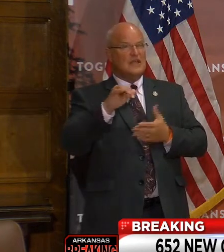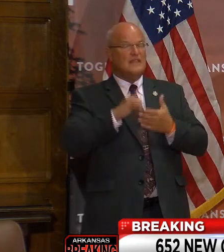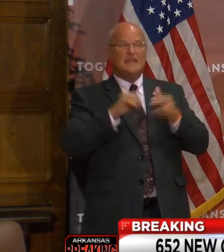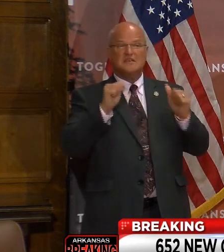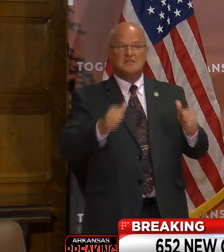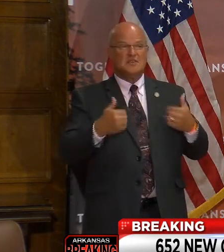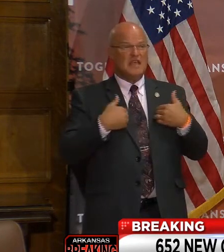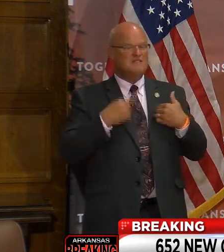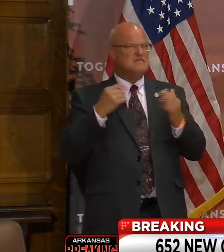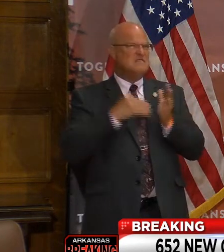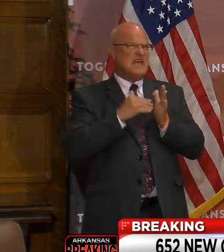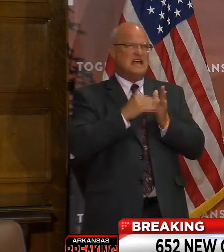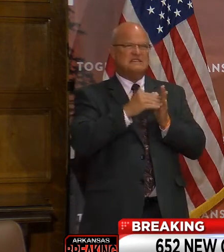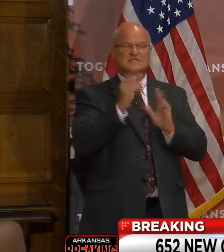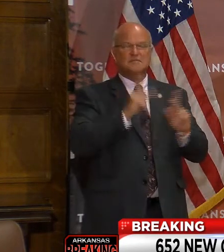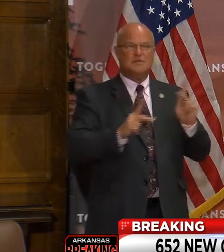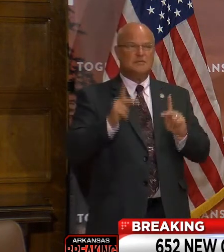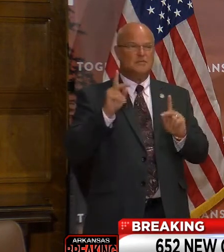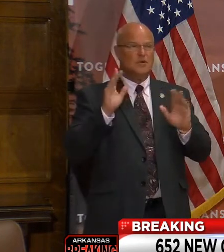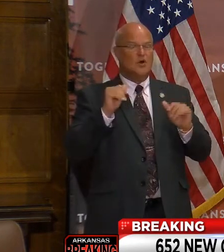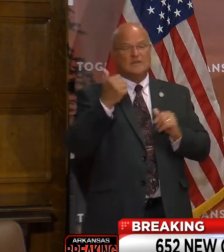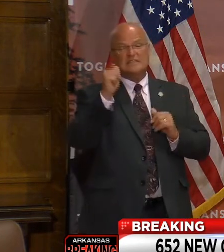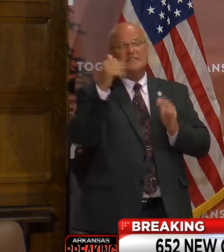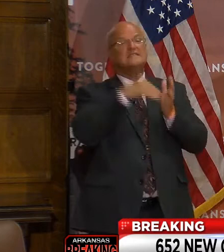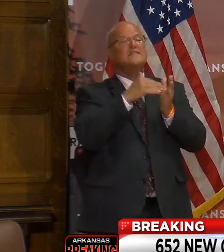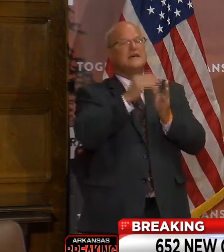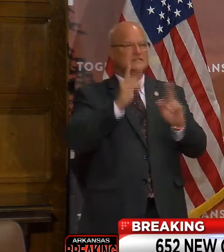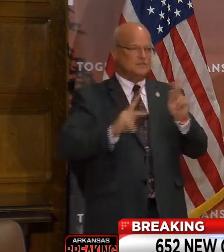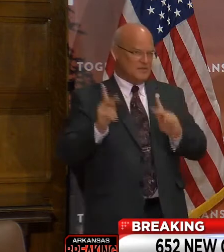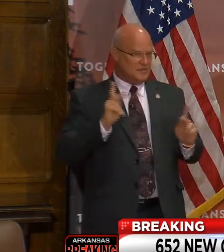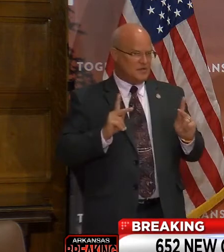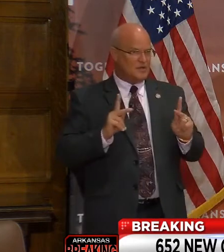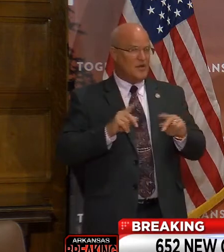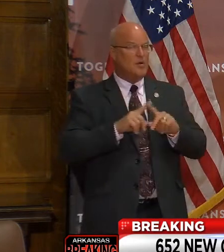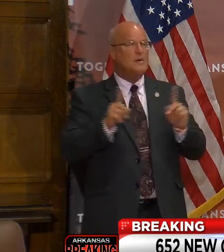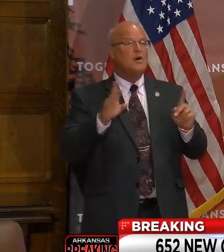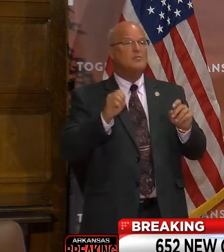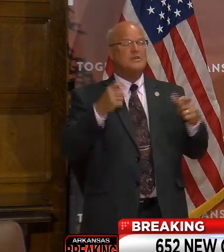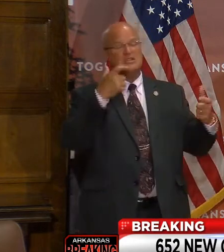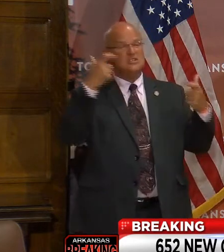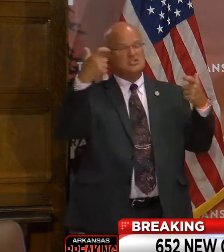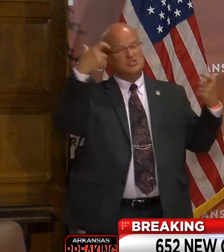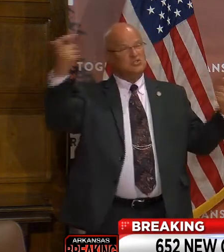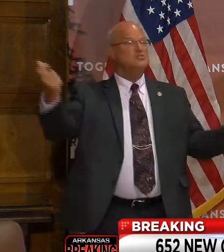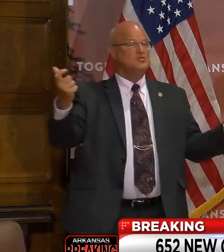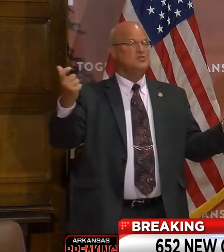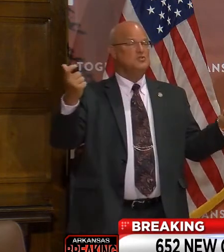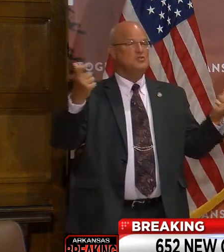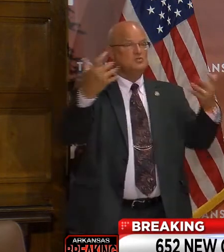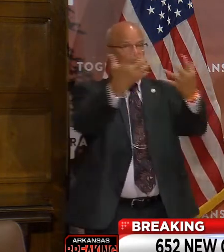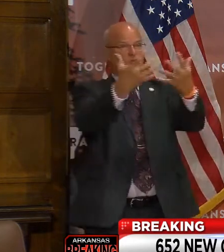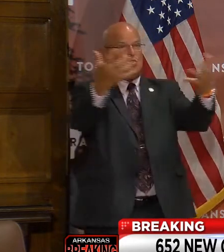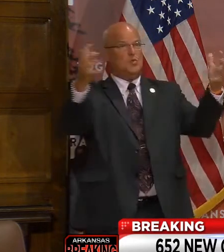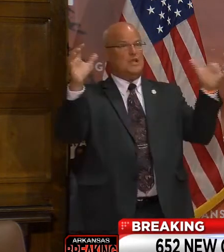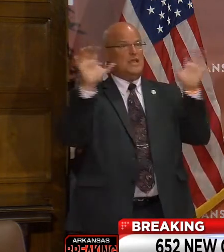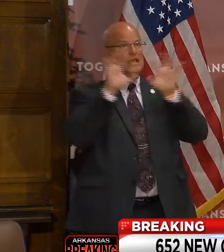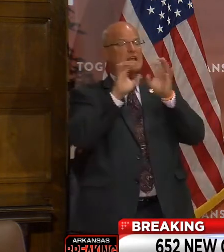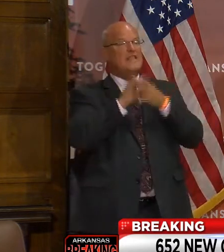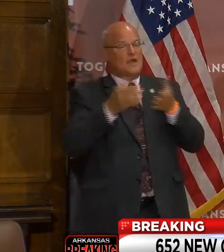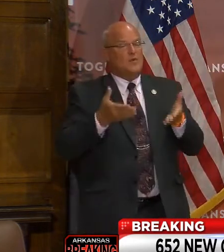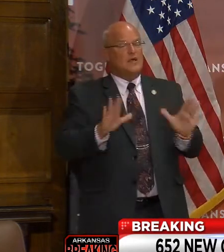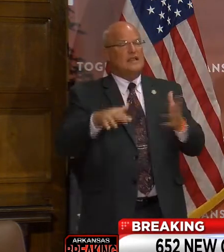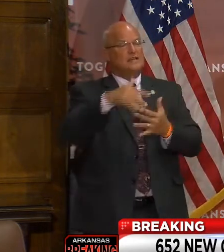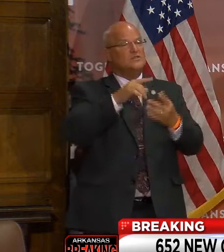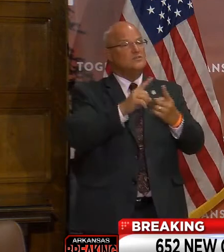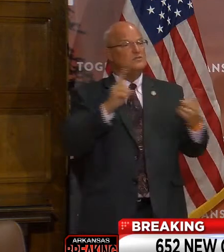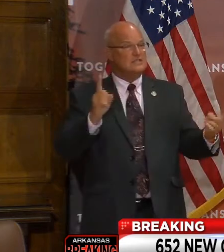could have thousands of people there, hopefully tens of thousands of people, but it'll be in a huge arena that will allow